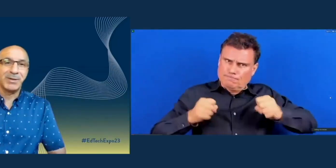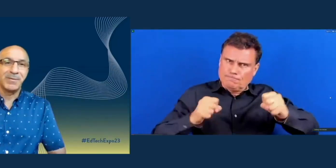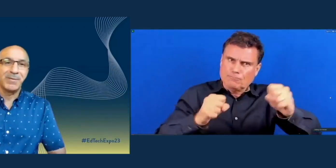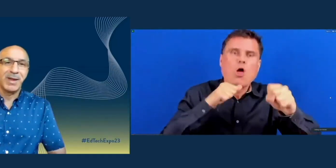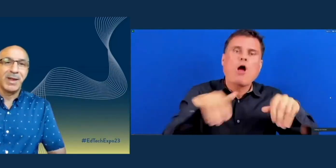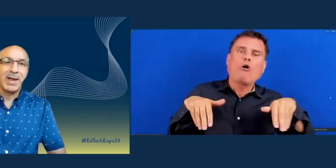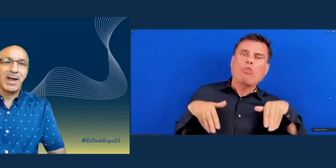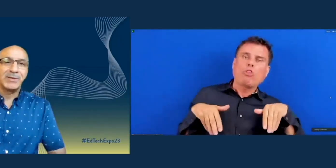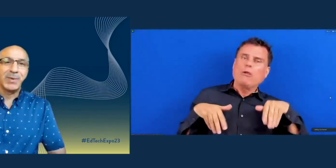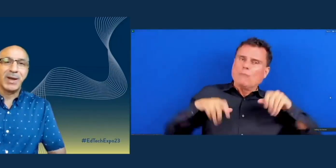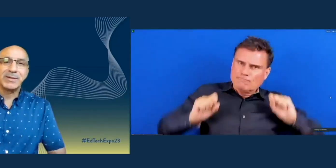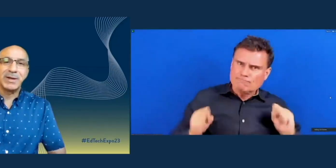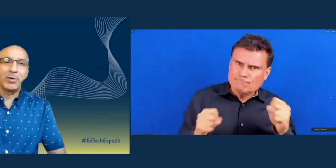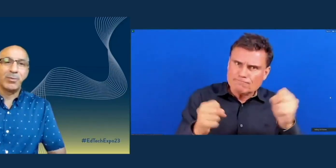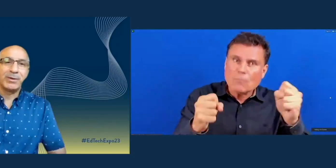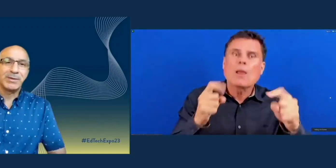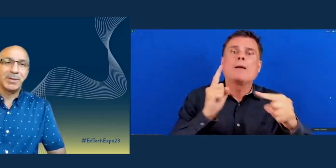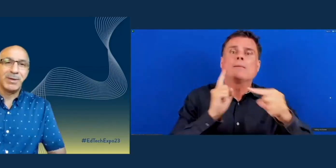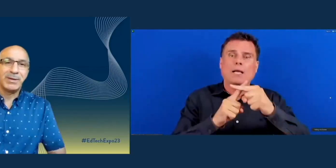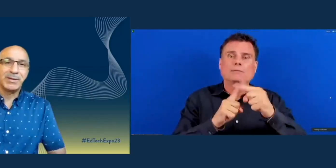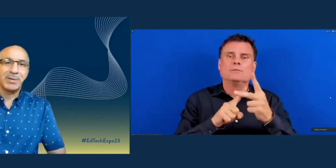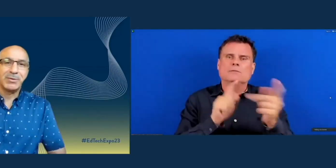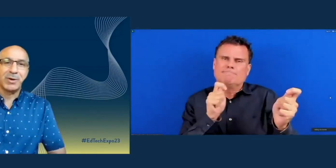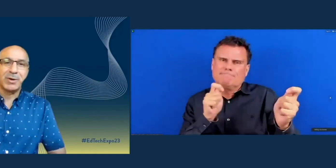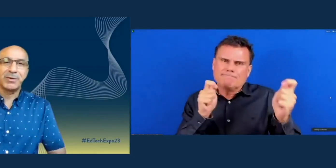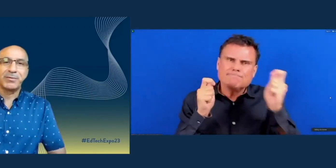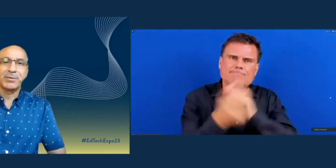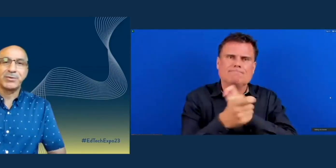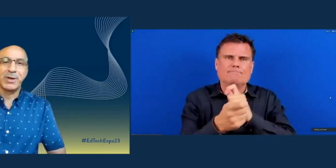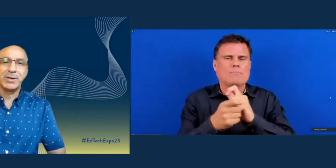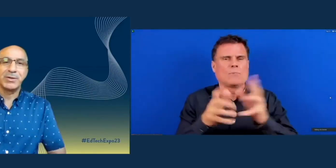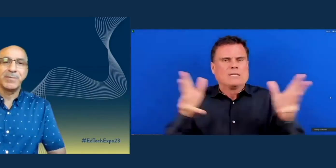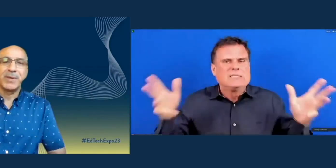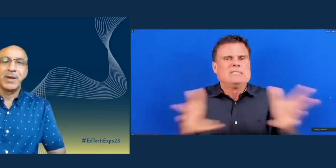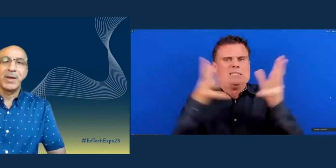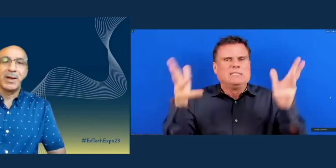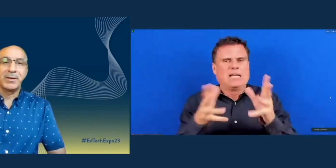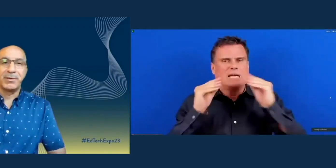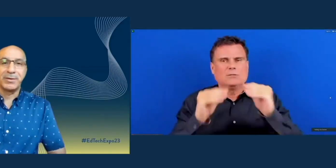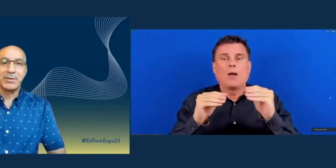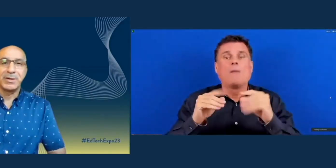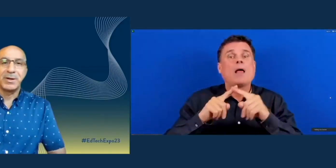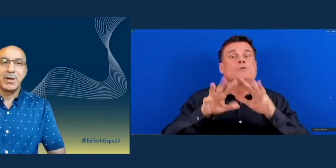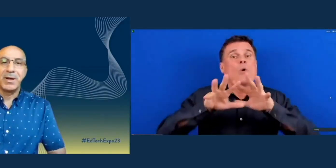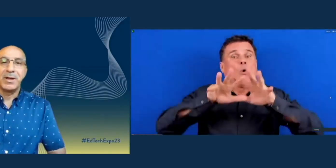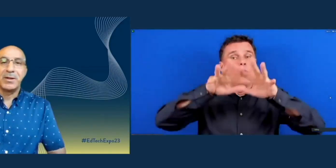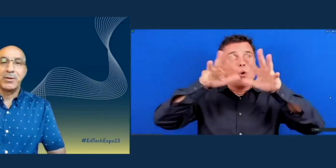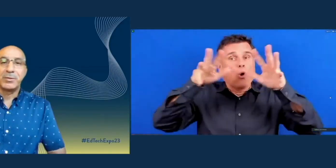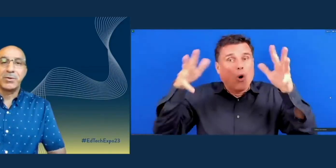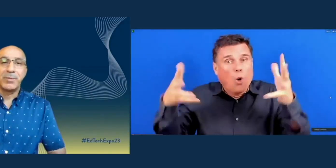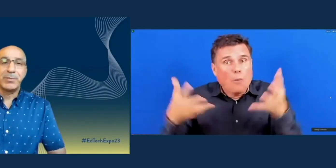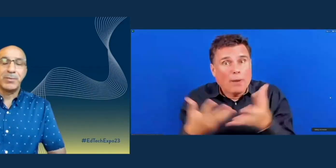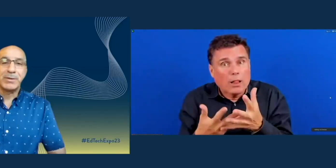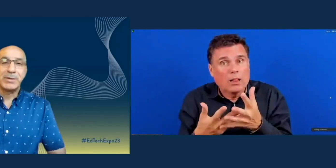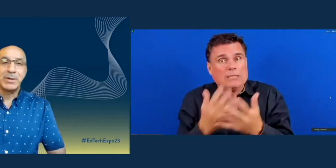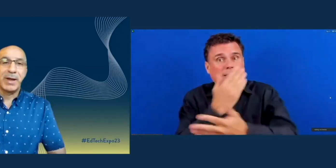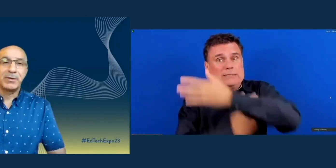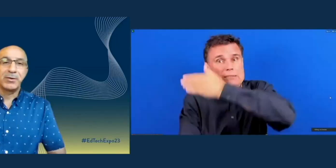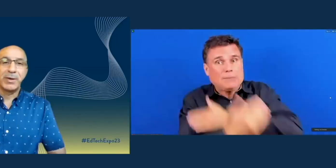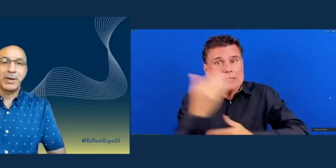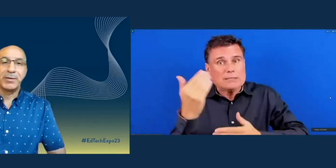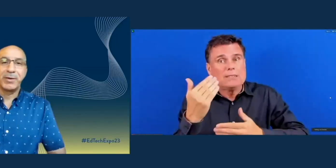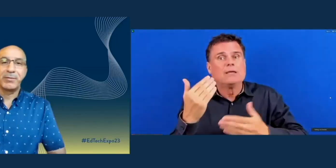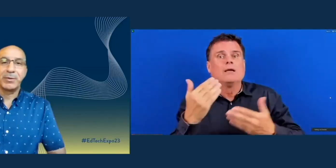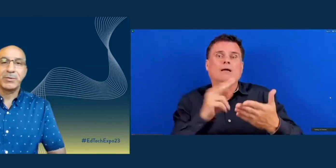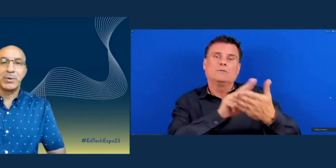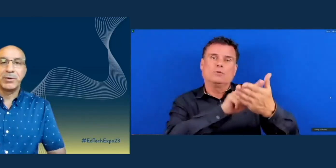Summit, as well as the Global Disability Summit Charter for Change and others. Those commitments and